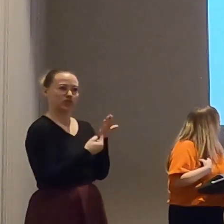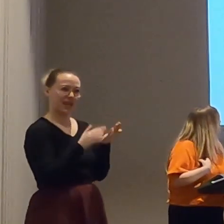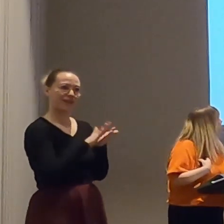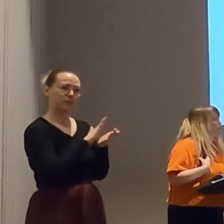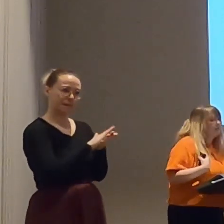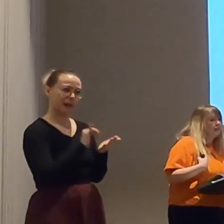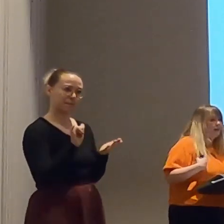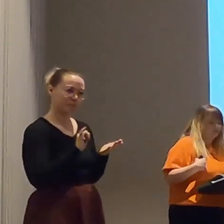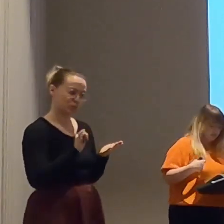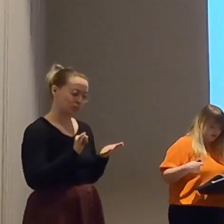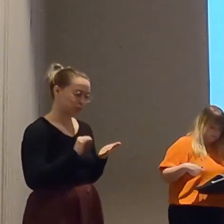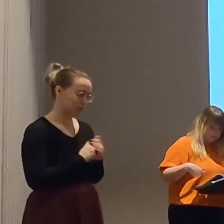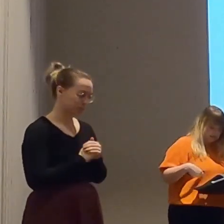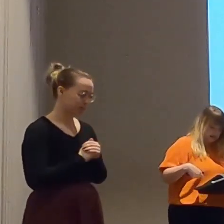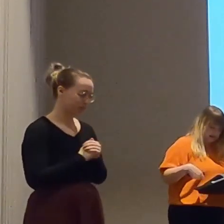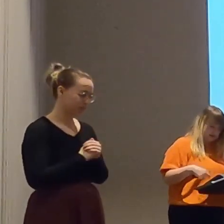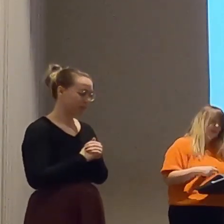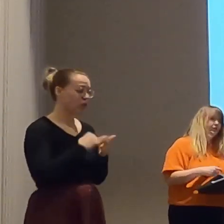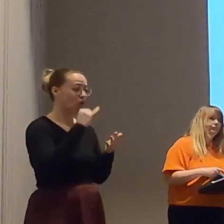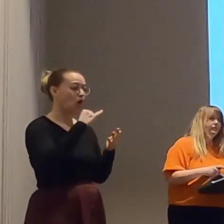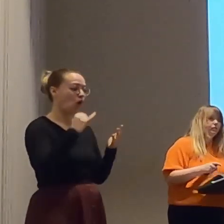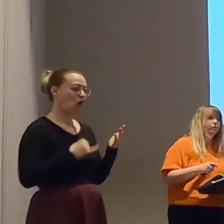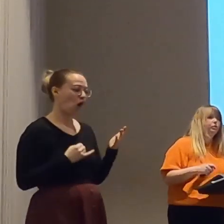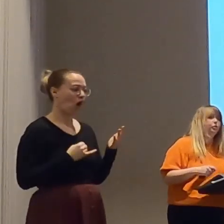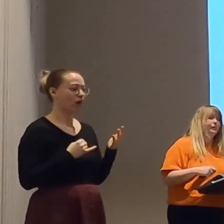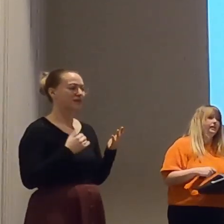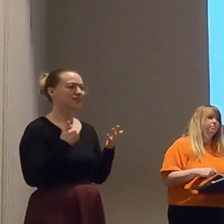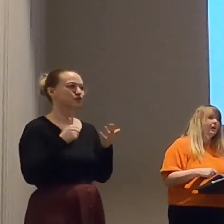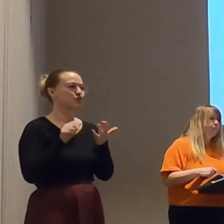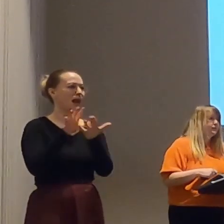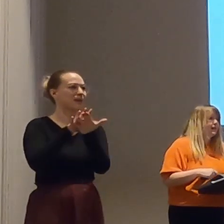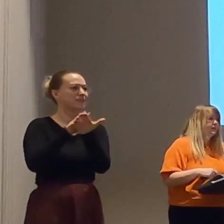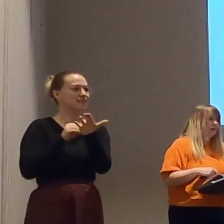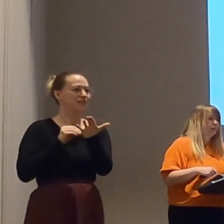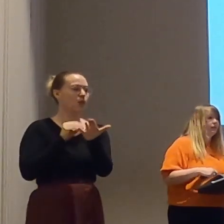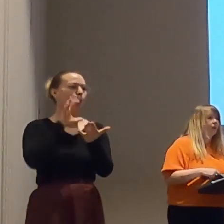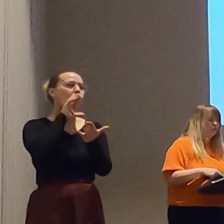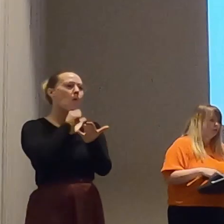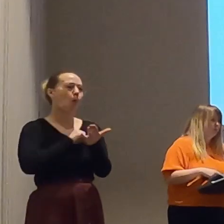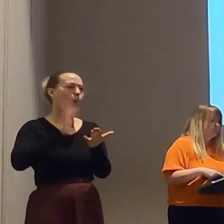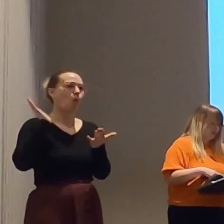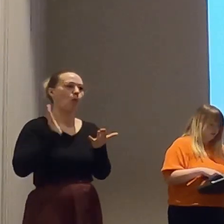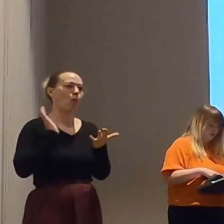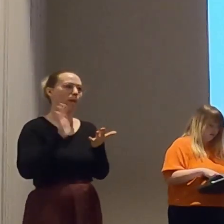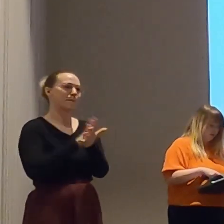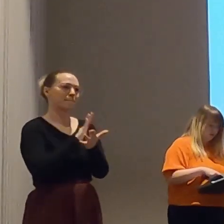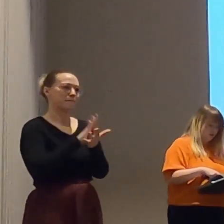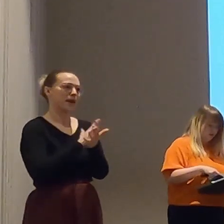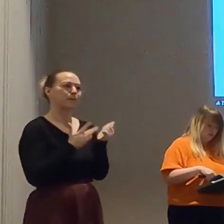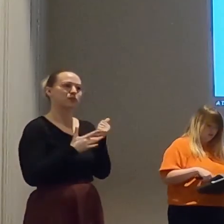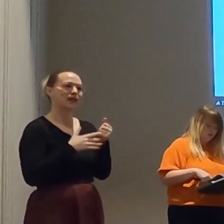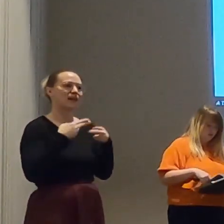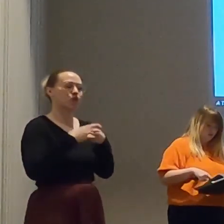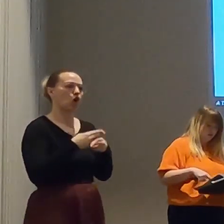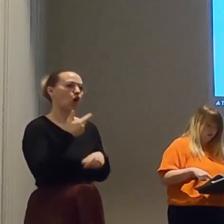And the artist is actually mimicking a centuries-old Korean paper technique called junchi.